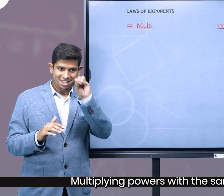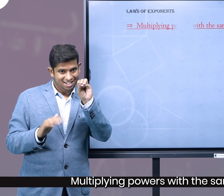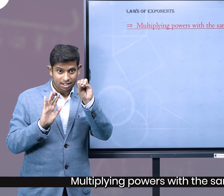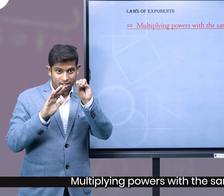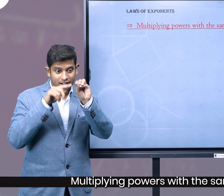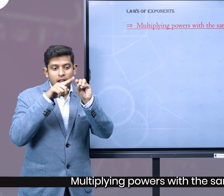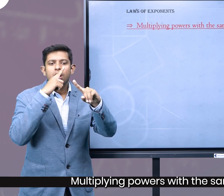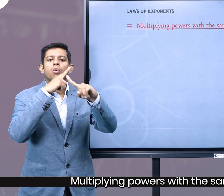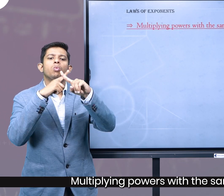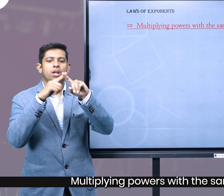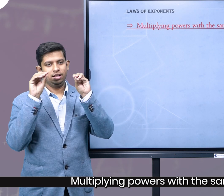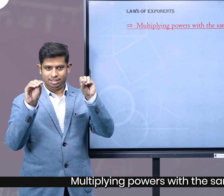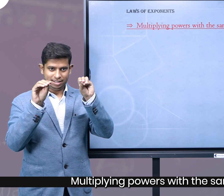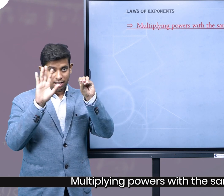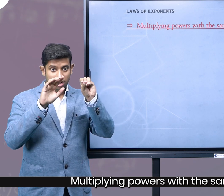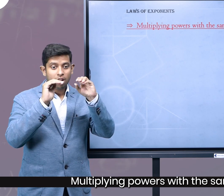Multiplying powers with the same base.